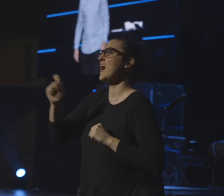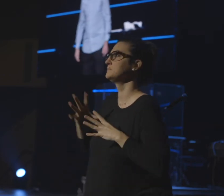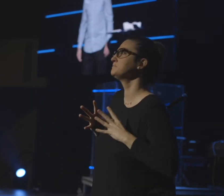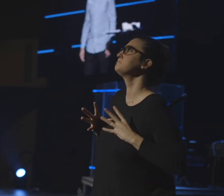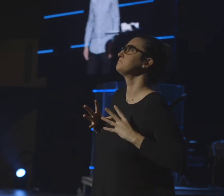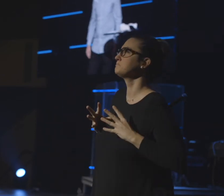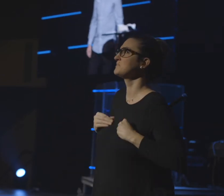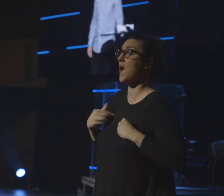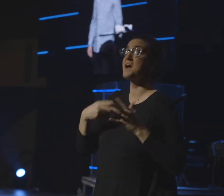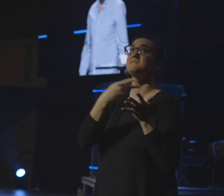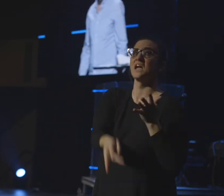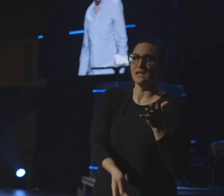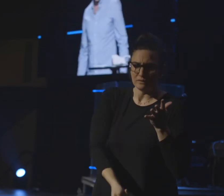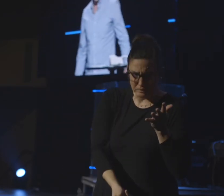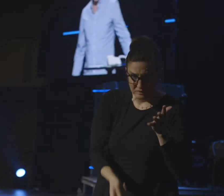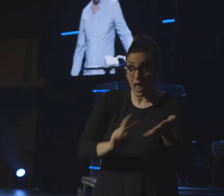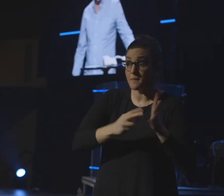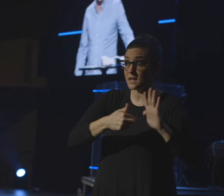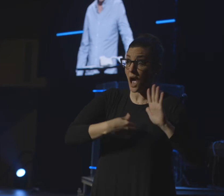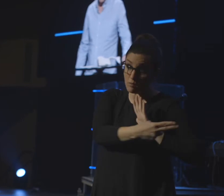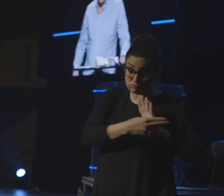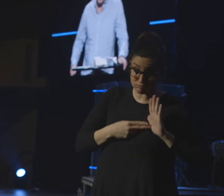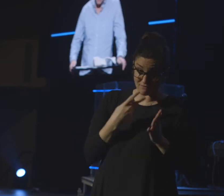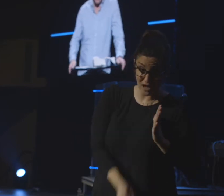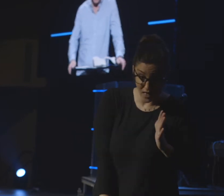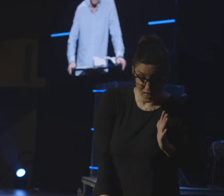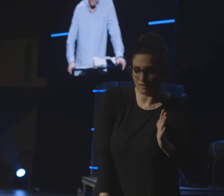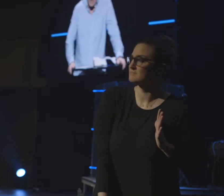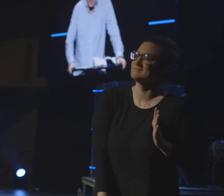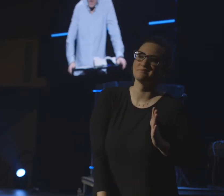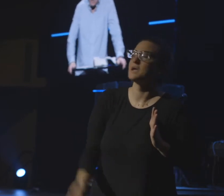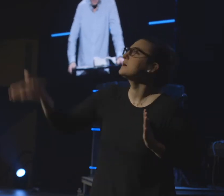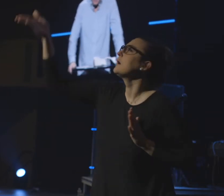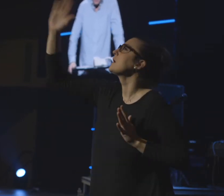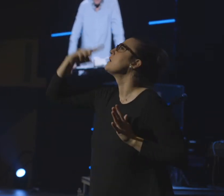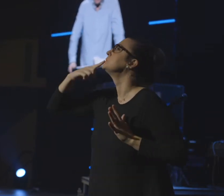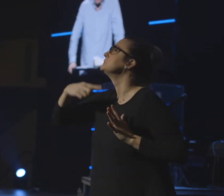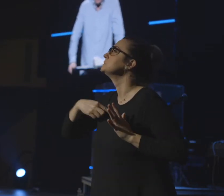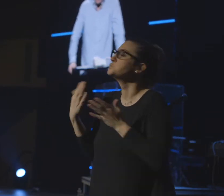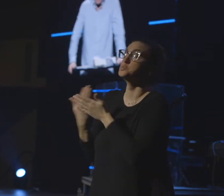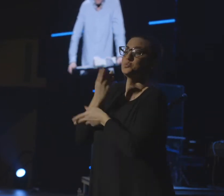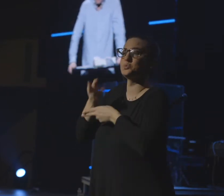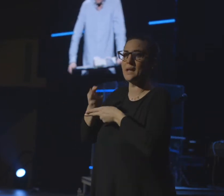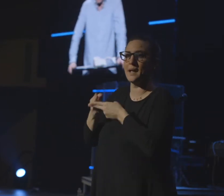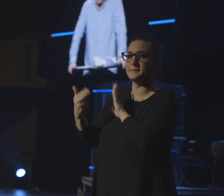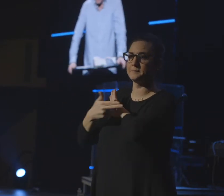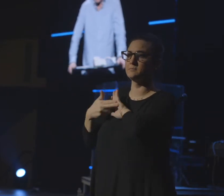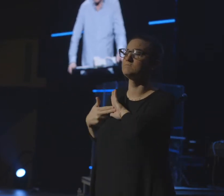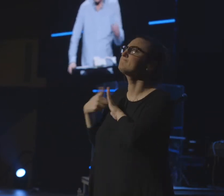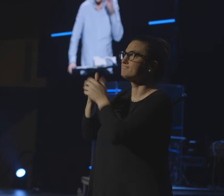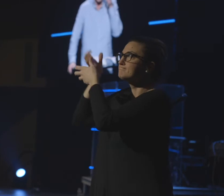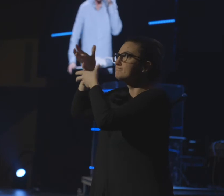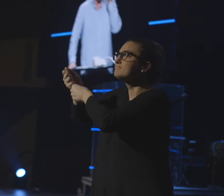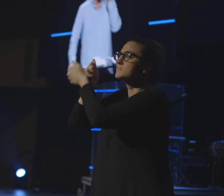time. You are not who you think you are. Think about the gospel for a moment. If you're a Christian